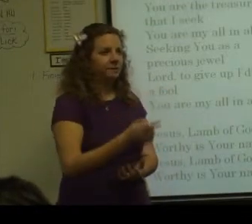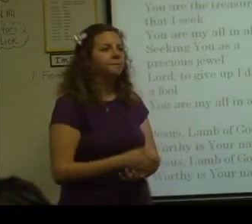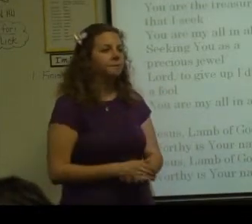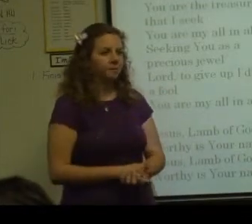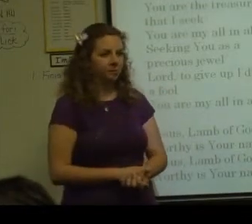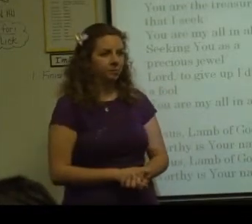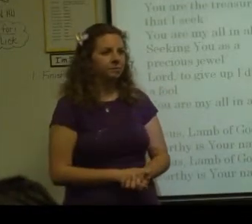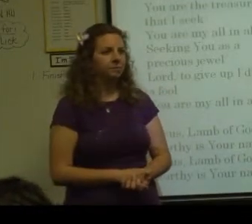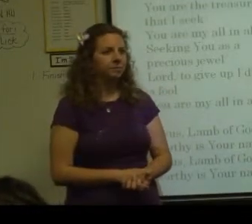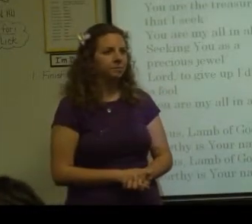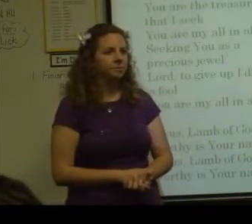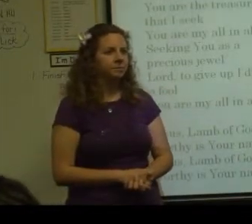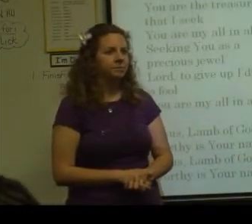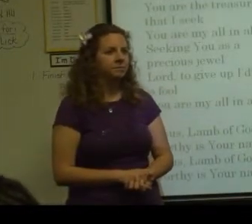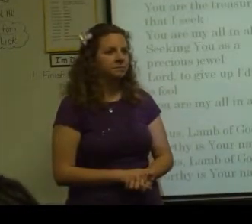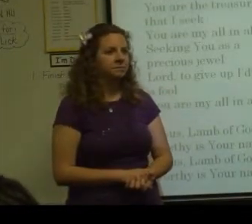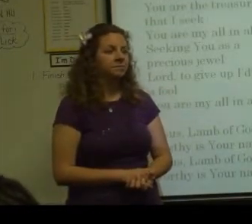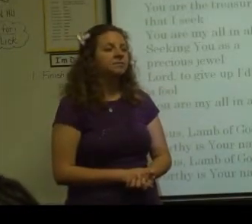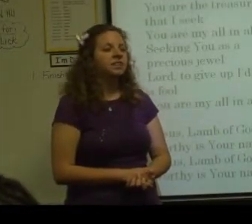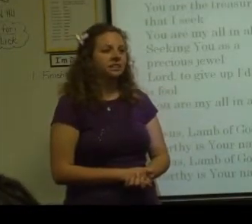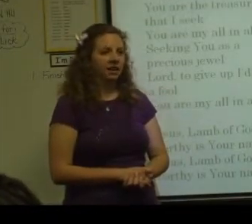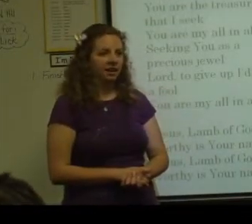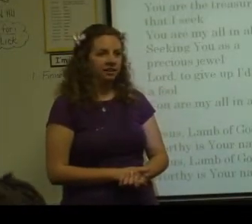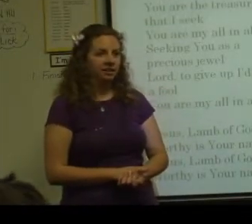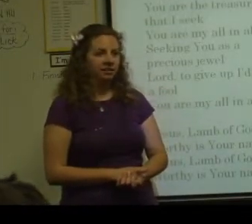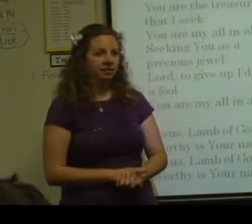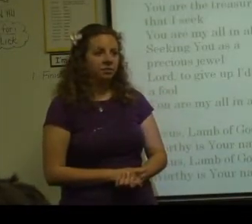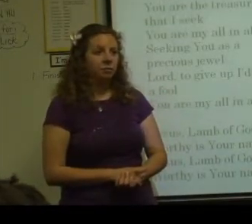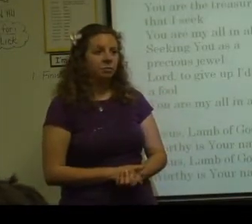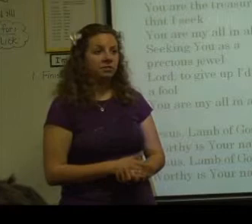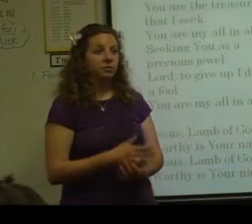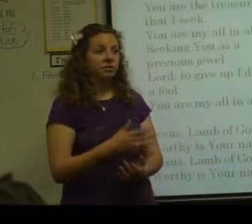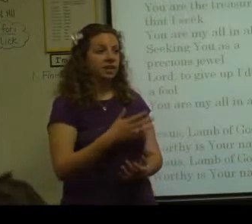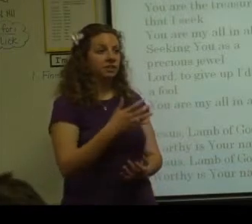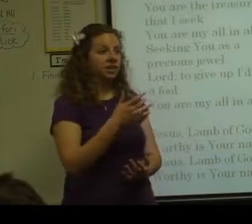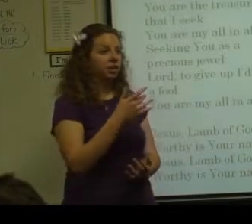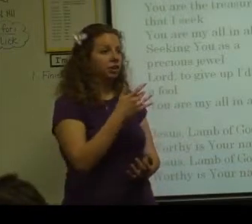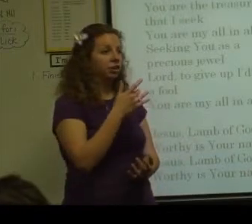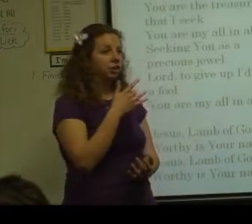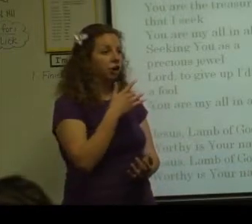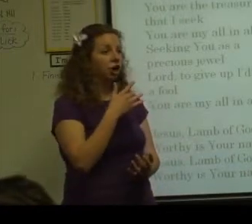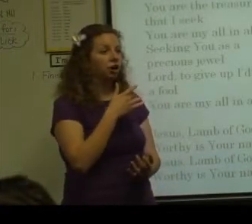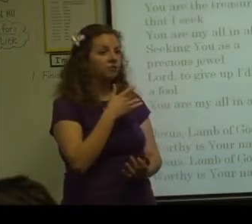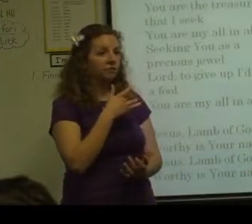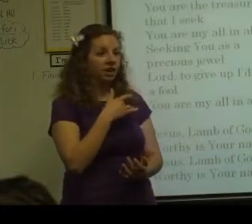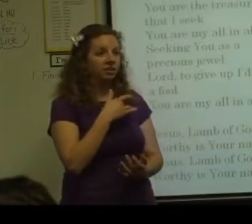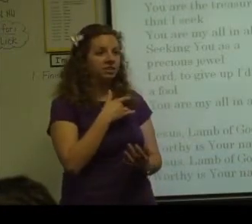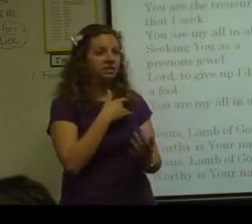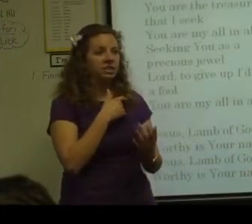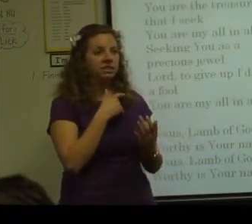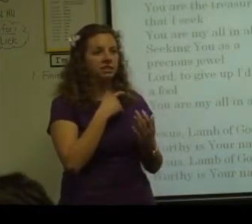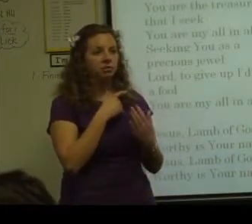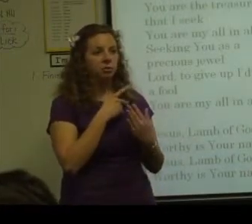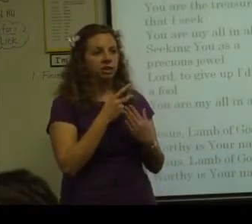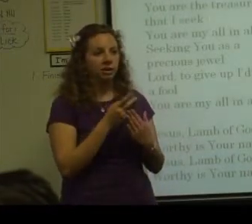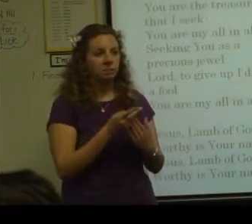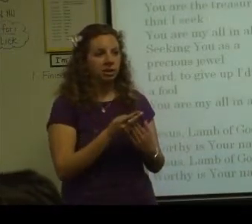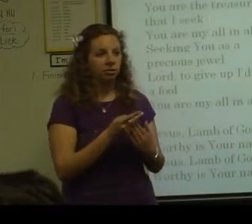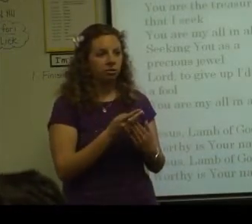so that's what I mean, where your heart fails, Yeah. and then you're restored. But if you to said life. like your heart fails, then it sounds more like a medical,